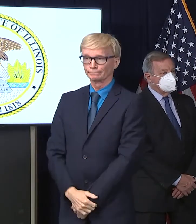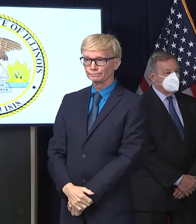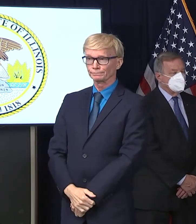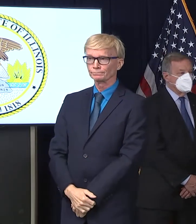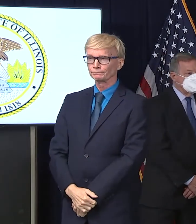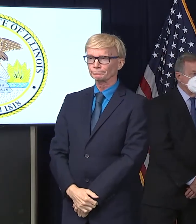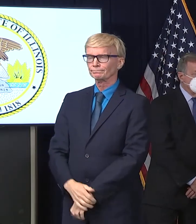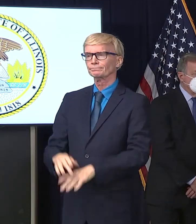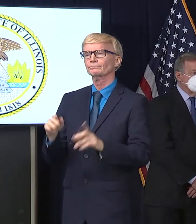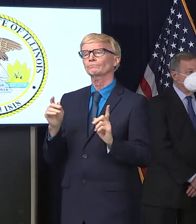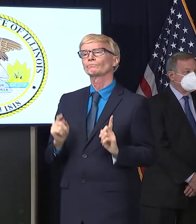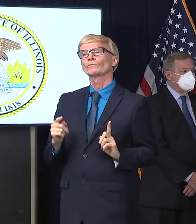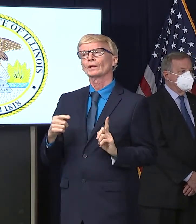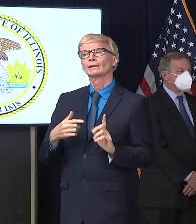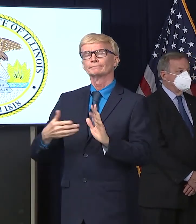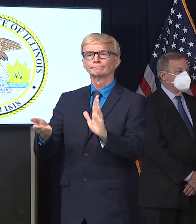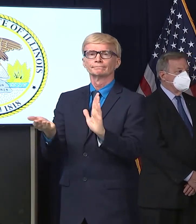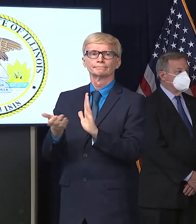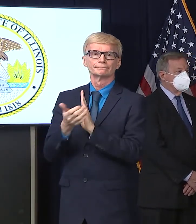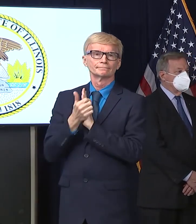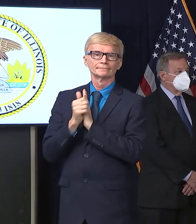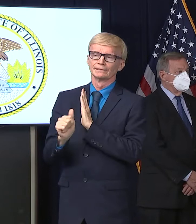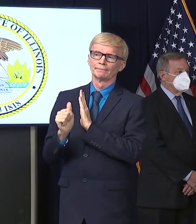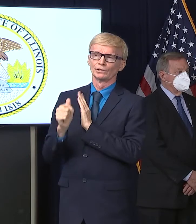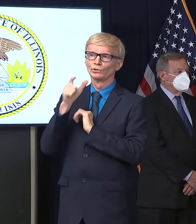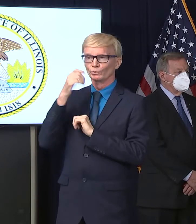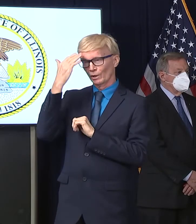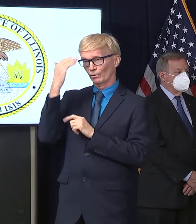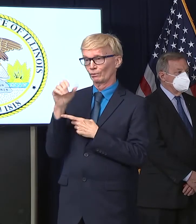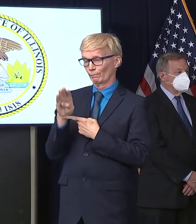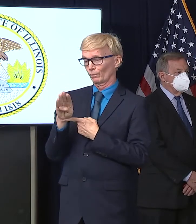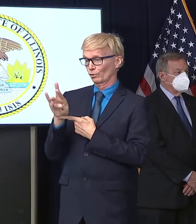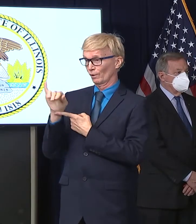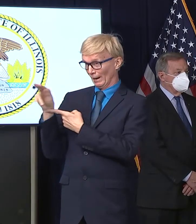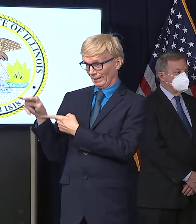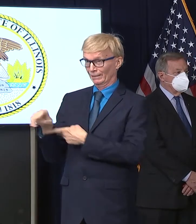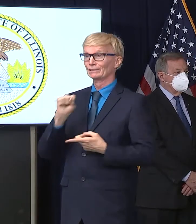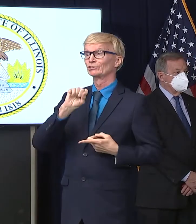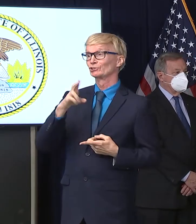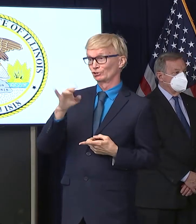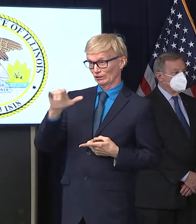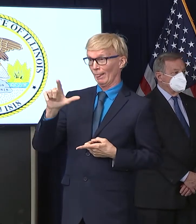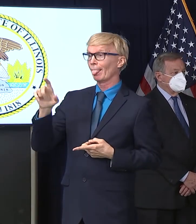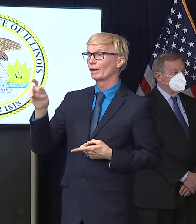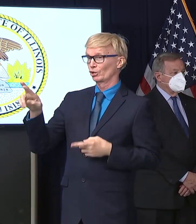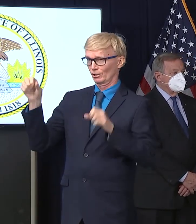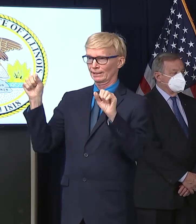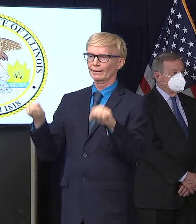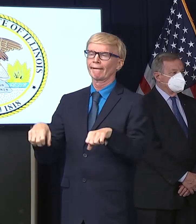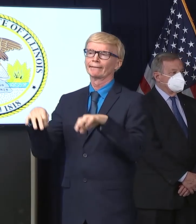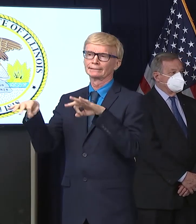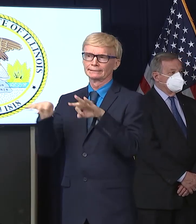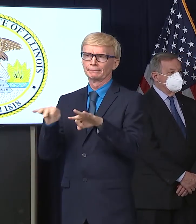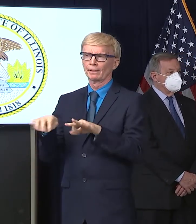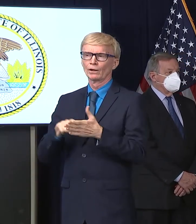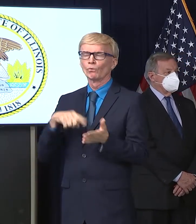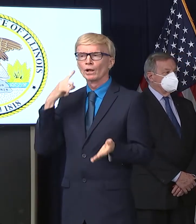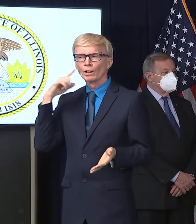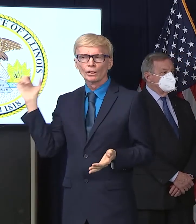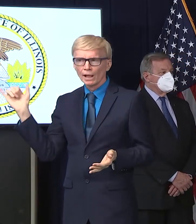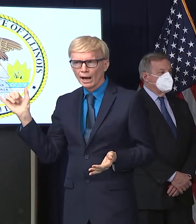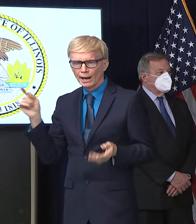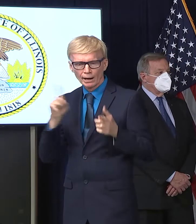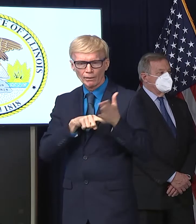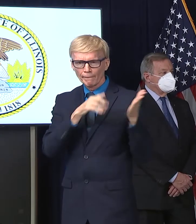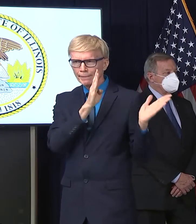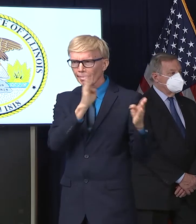I'm going to bring up my subject matter expert, Mr. Brian Schiller, who'll be able to walk through that process as it's currently being